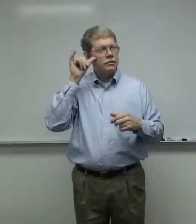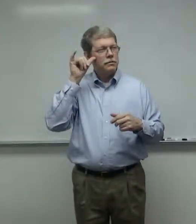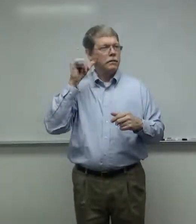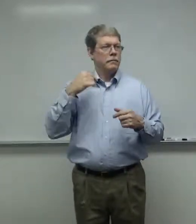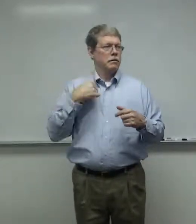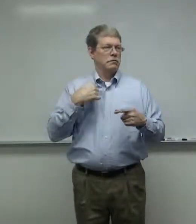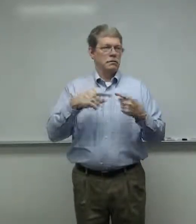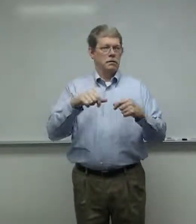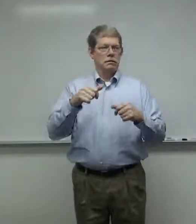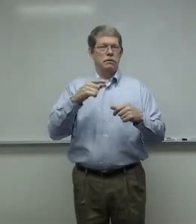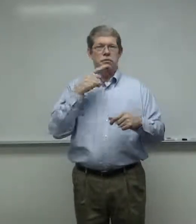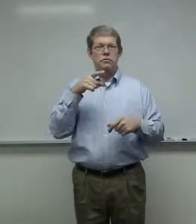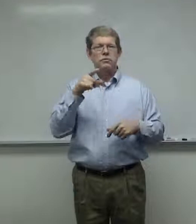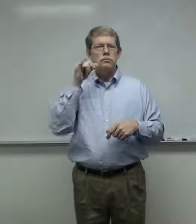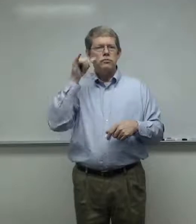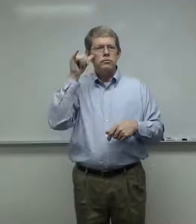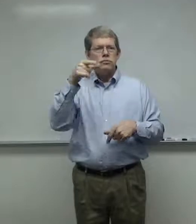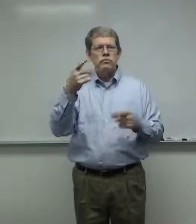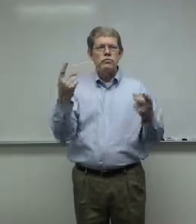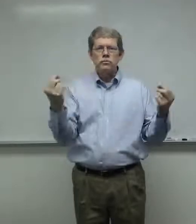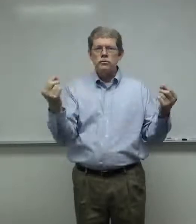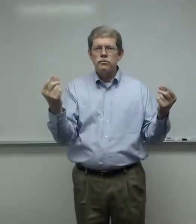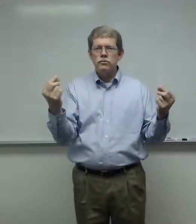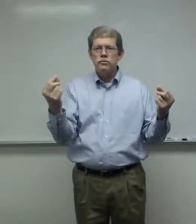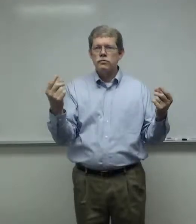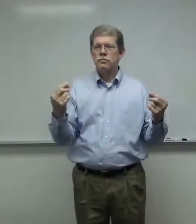yesterday? But I sign it differently than the way you sign it in